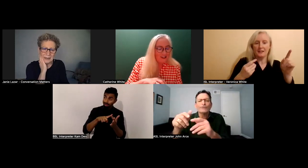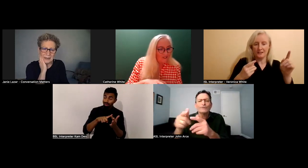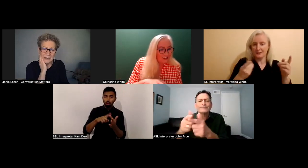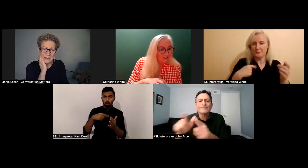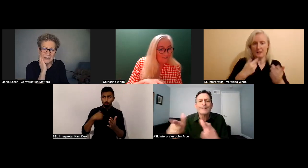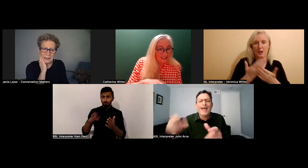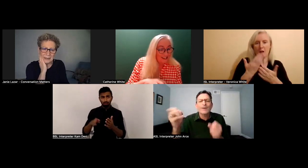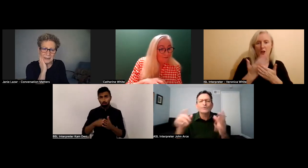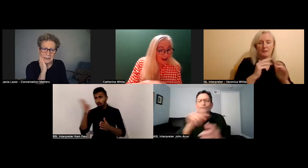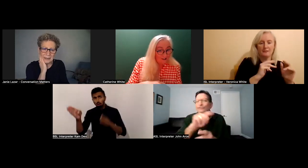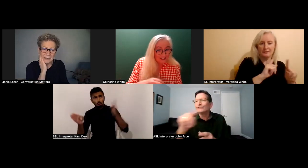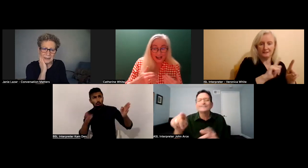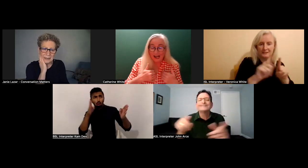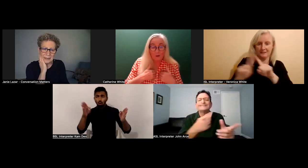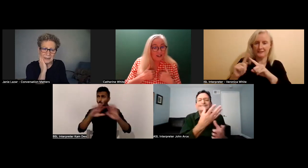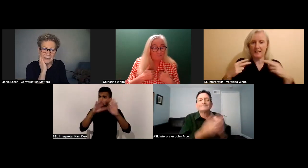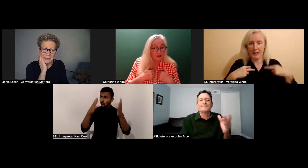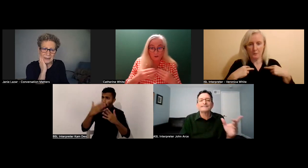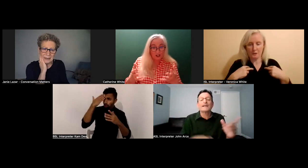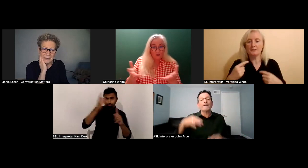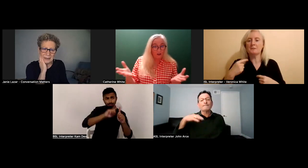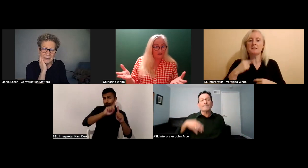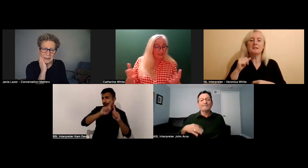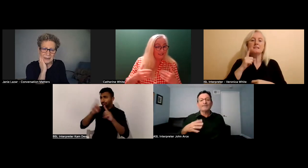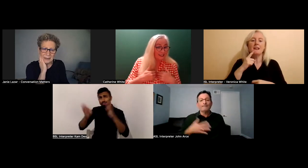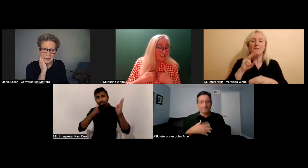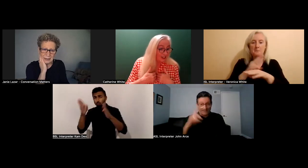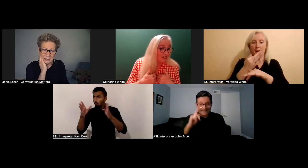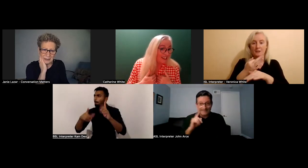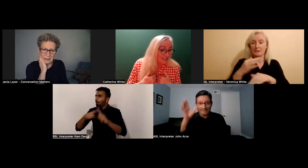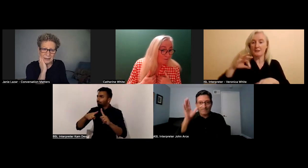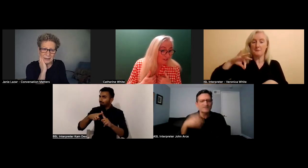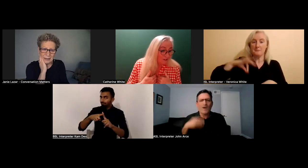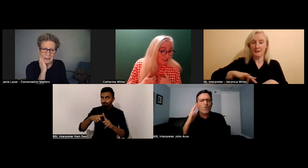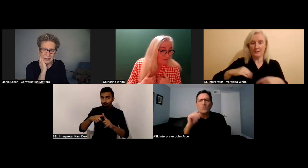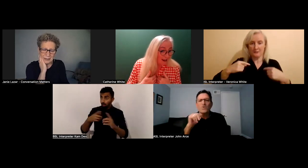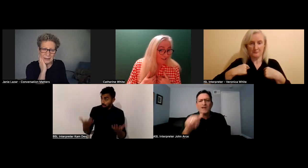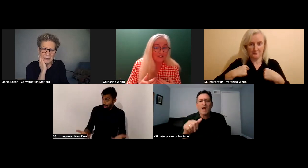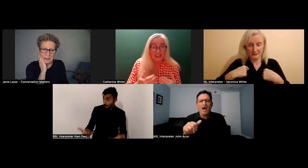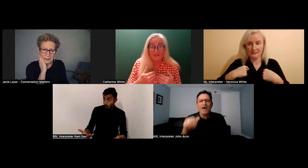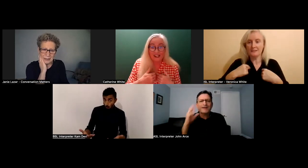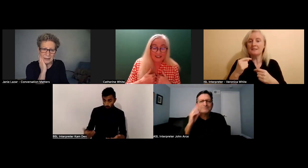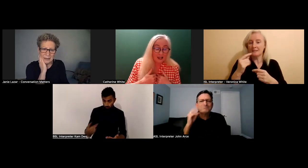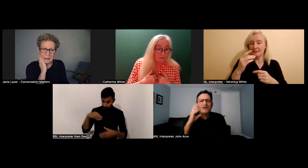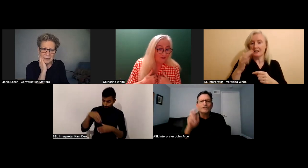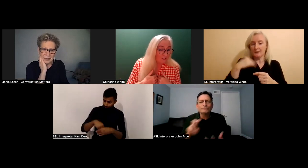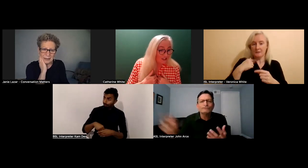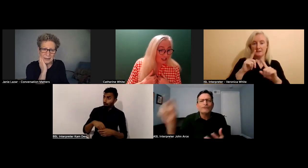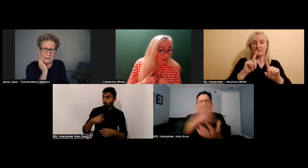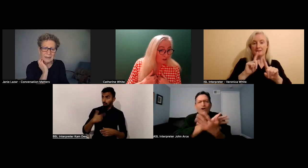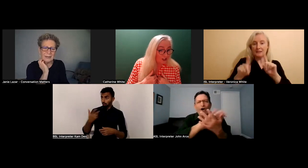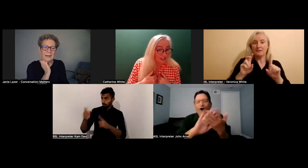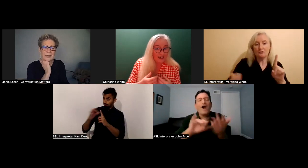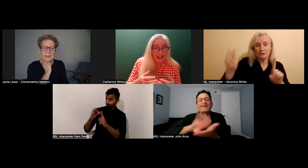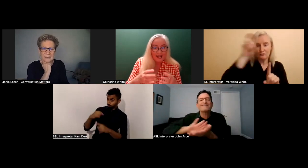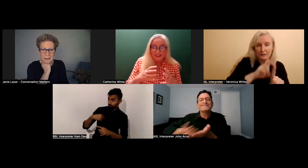The benefit of having deaf parents, I would not be doing all of this if it had not been for deaf parents, if it had not been for the